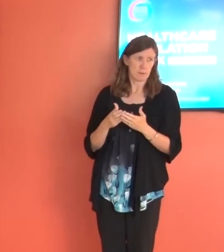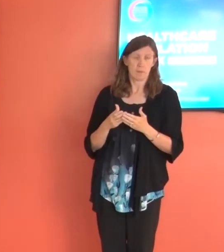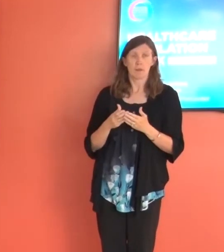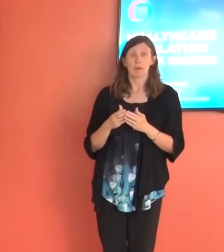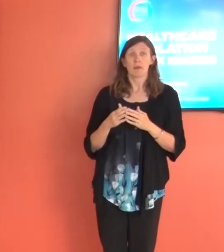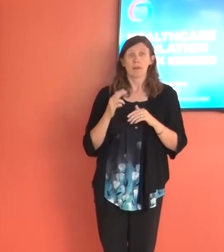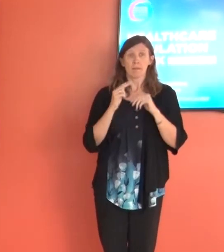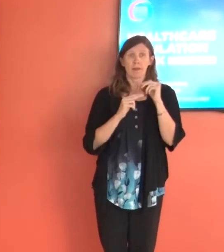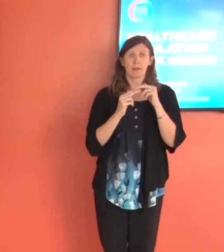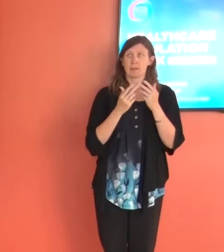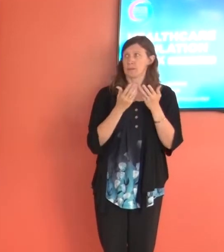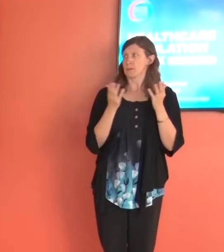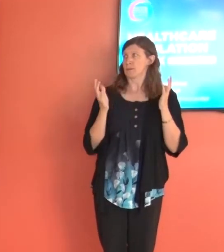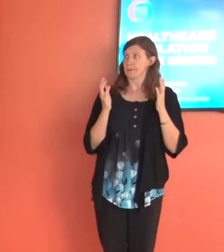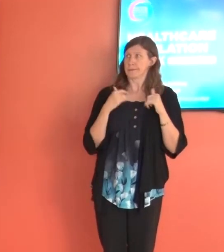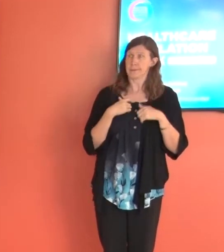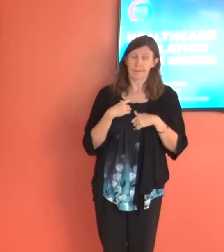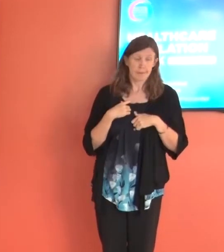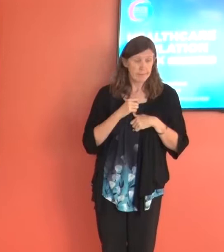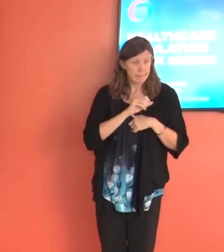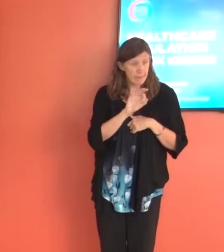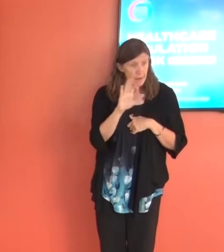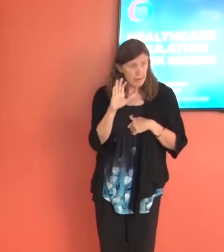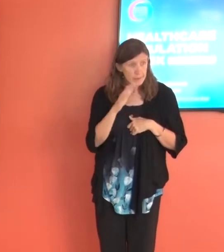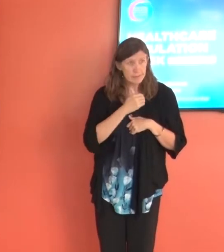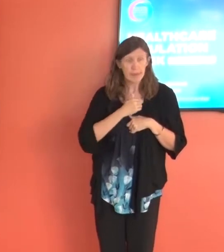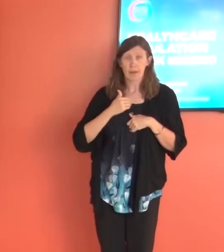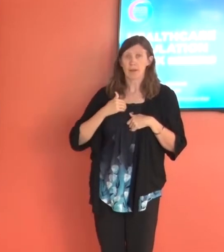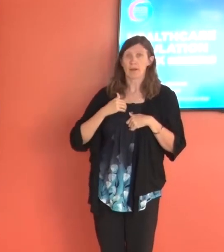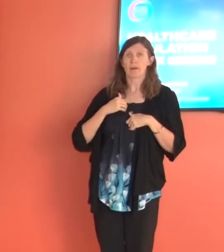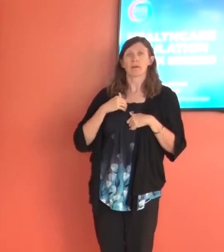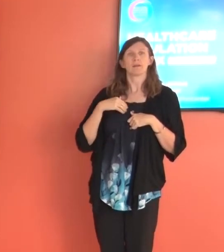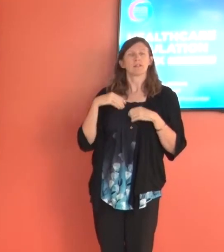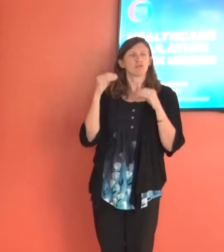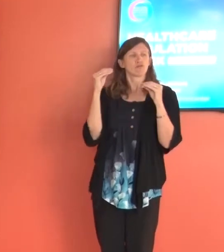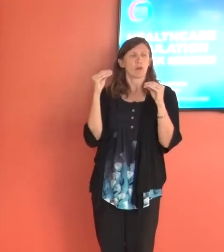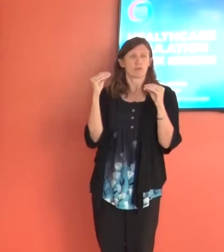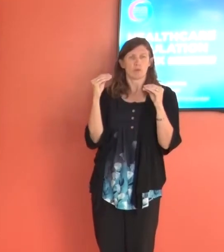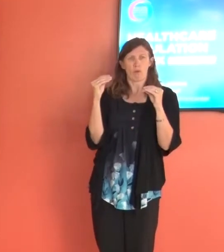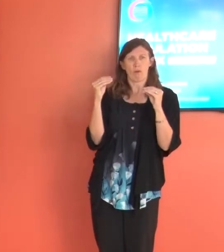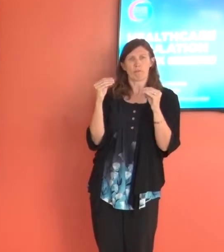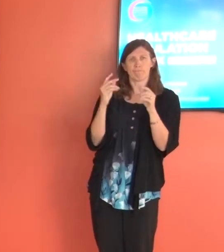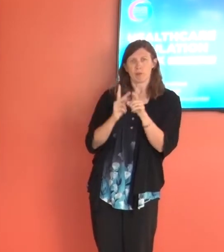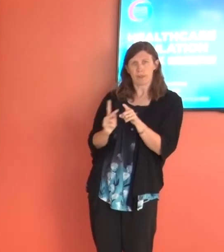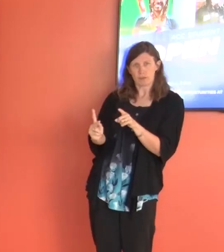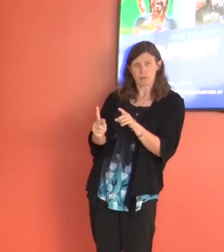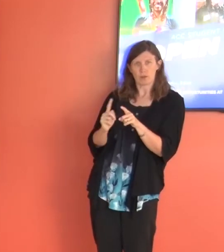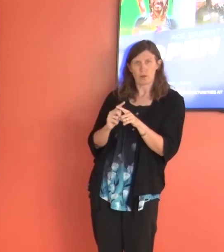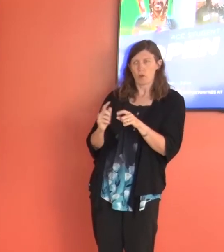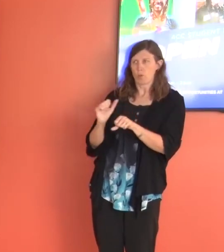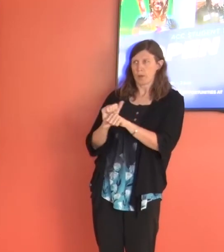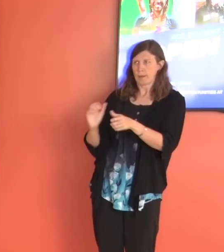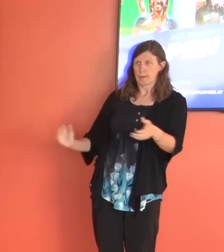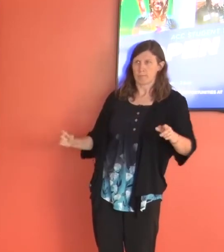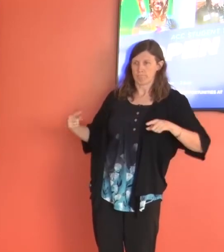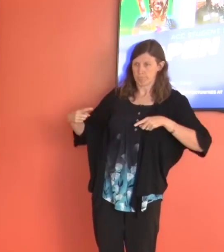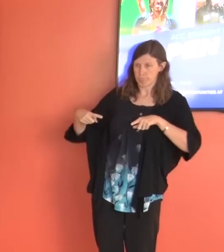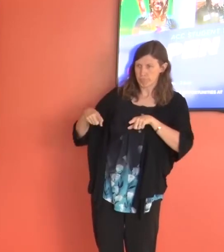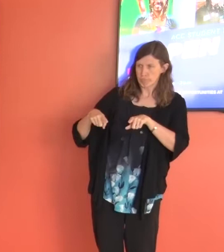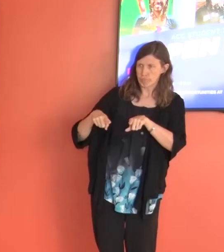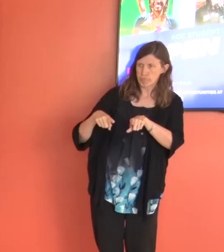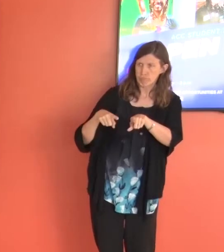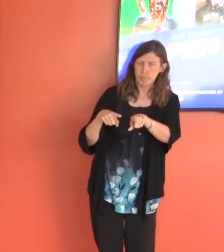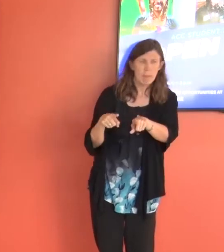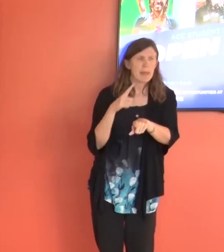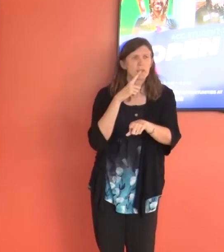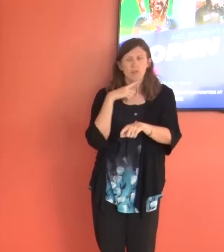are faculty members and instructional professionals are working in tandem with our student services to ensure that the students